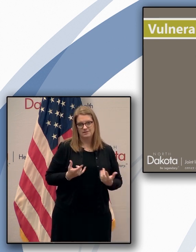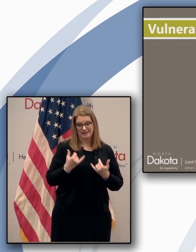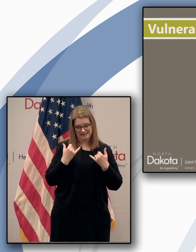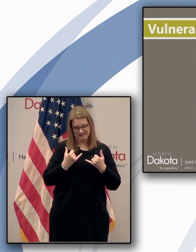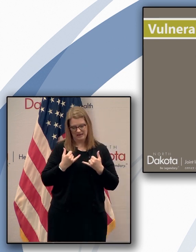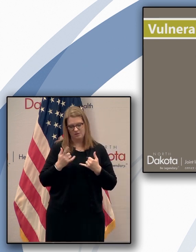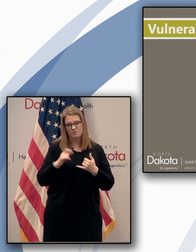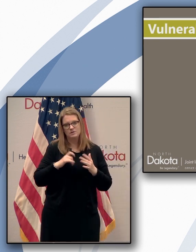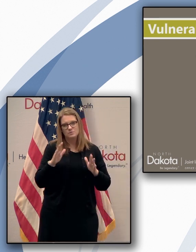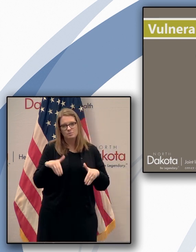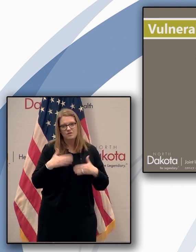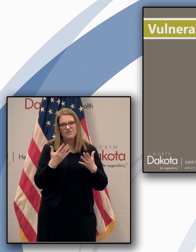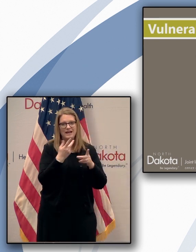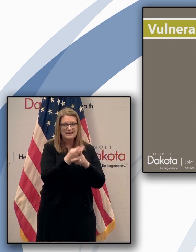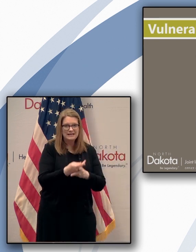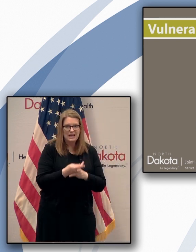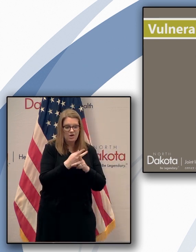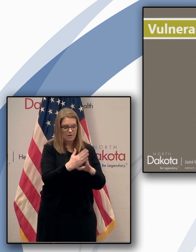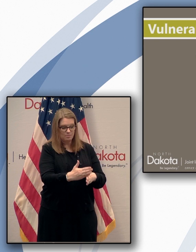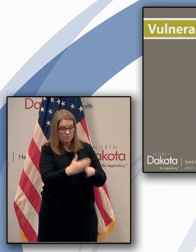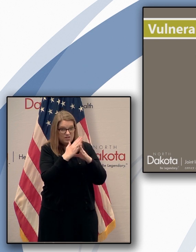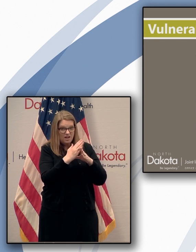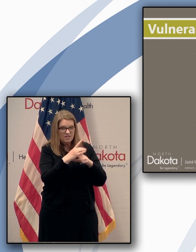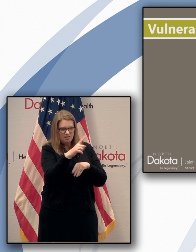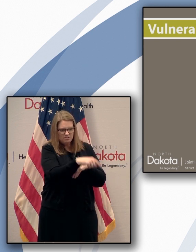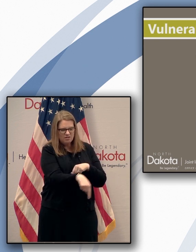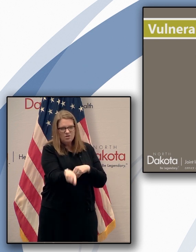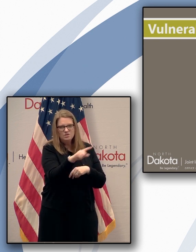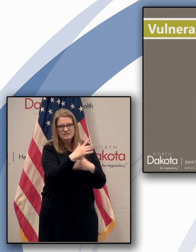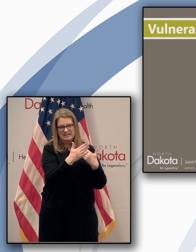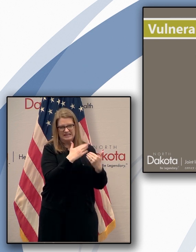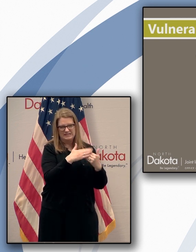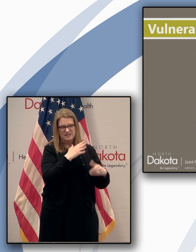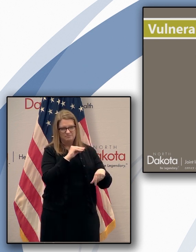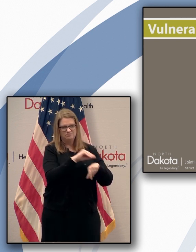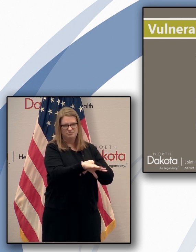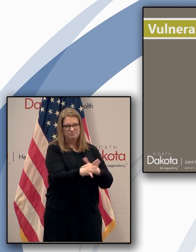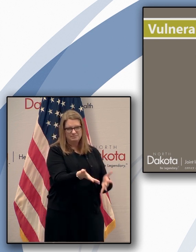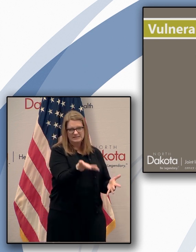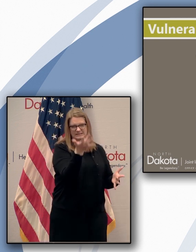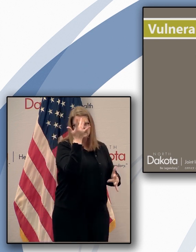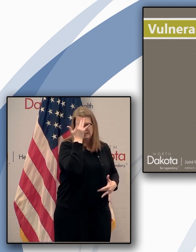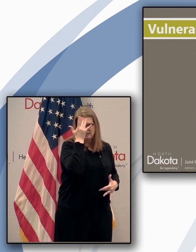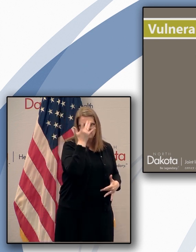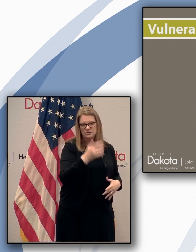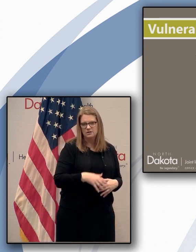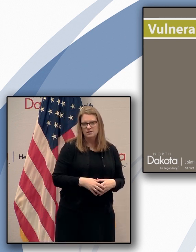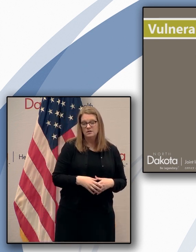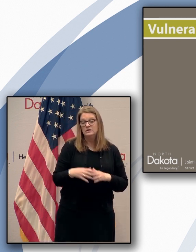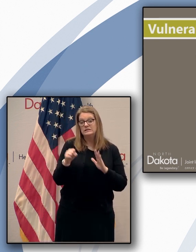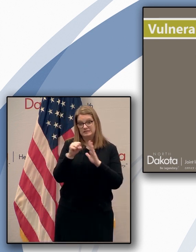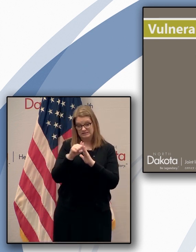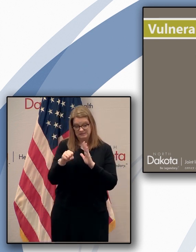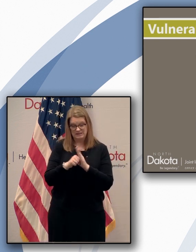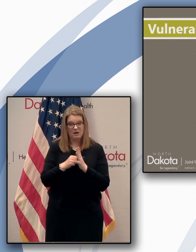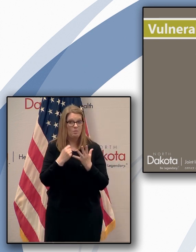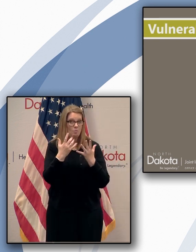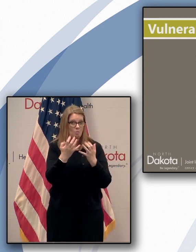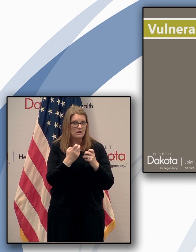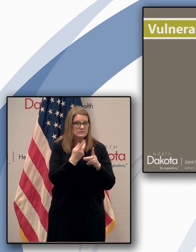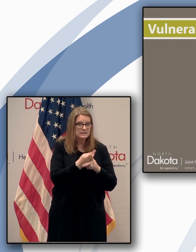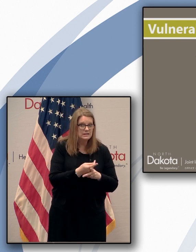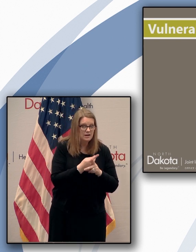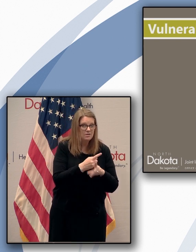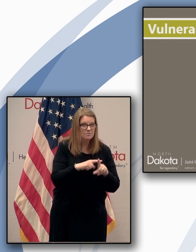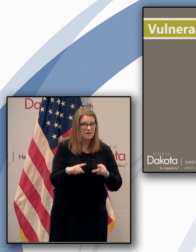care and protecting those who are the most vulnerable. While the state has invested in care for the vulnerable, we all must